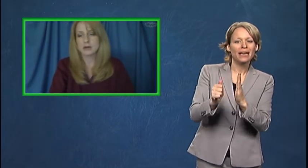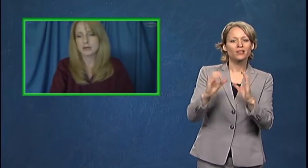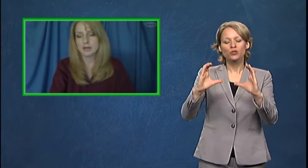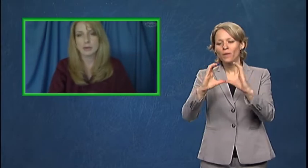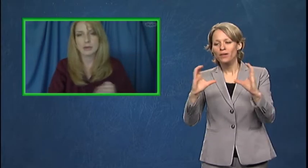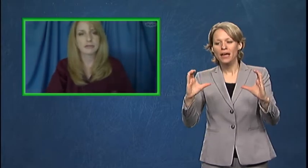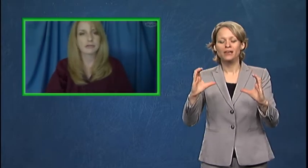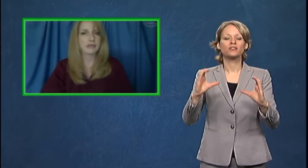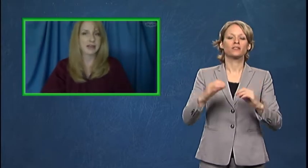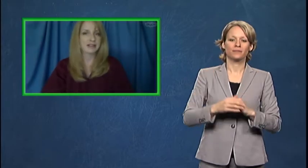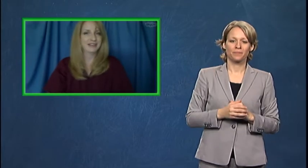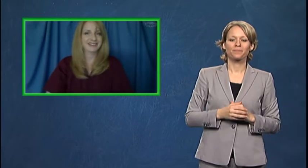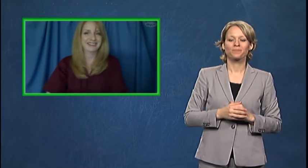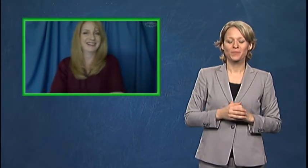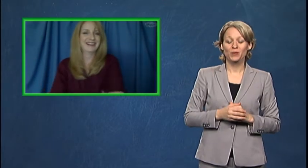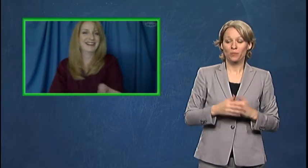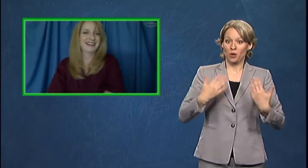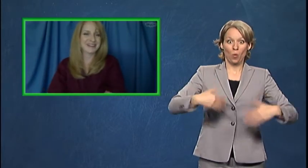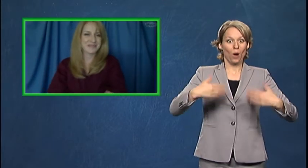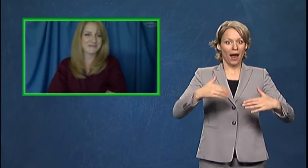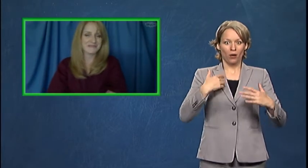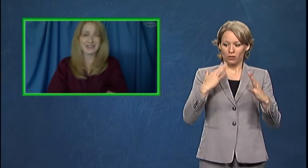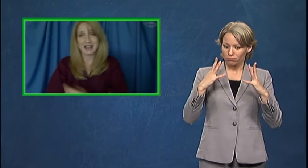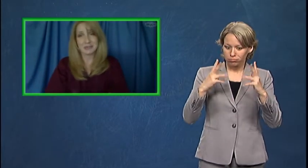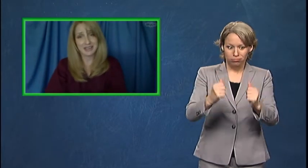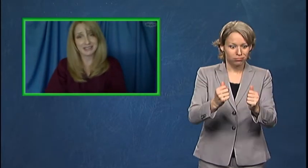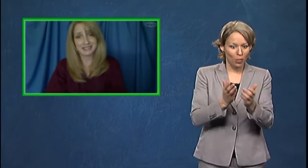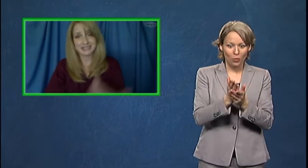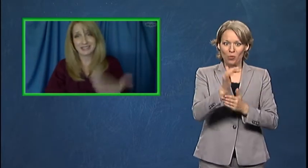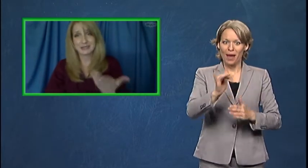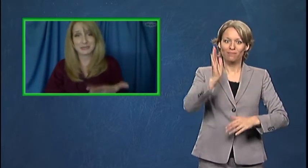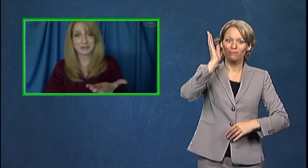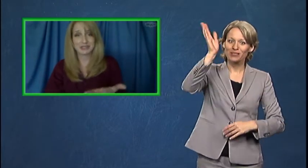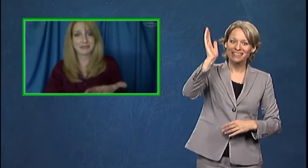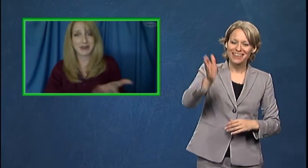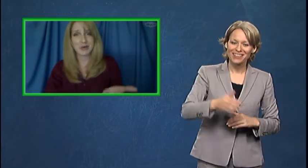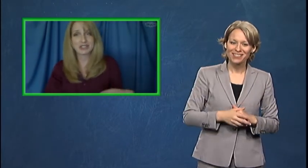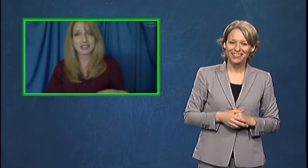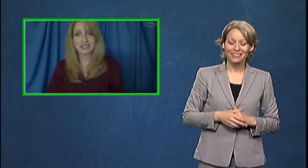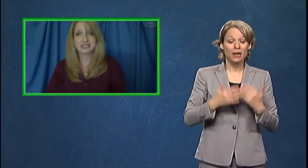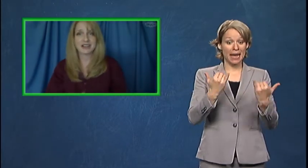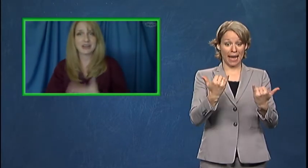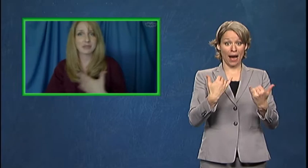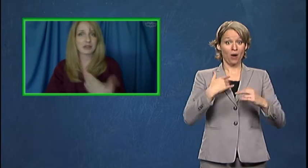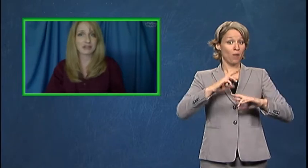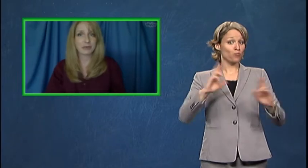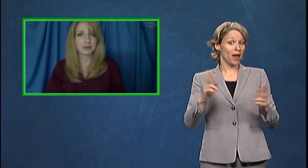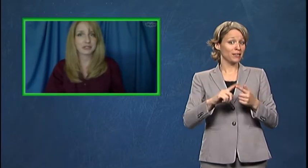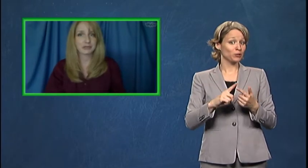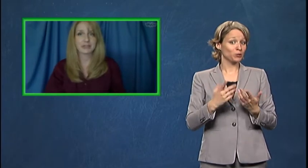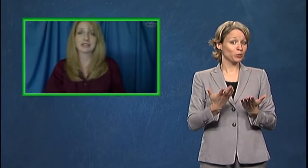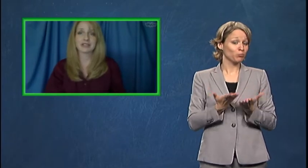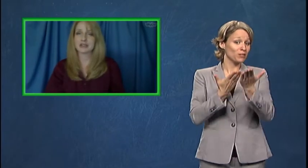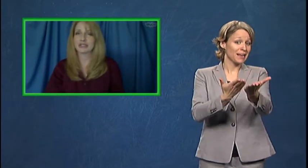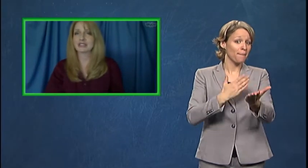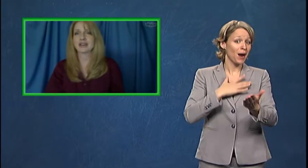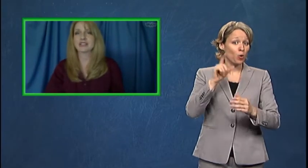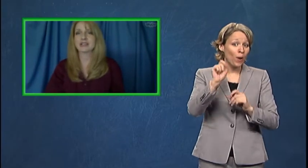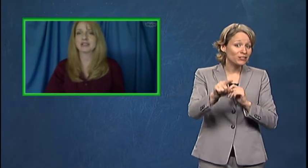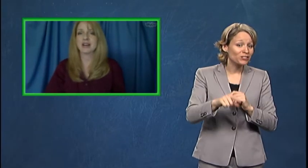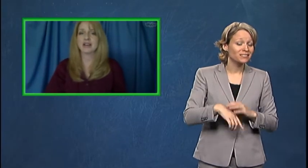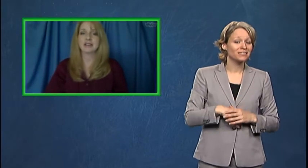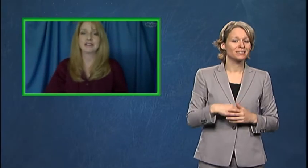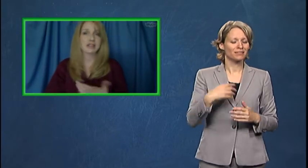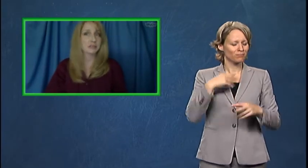Wow, I burned through that. I'm ready to present my questions, and I'm looking forward to a good